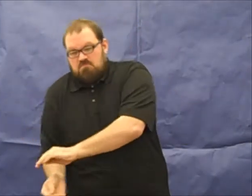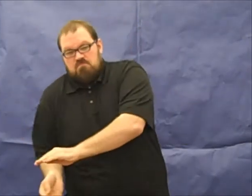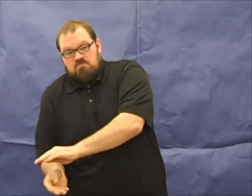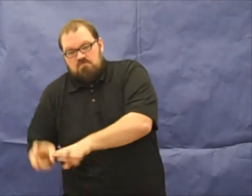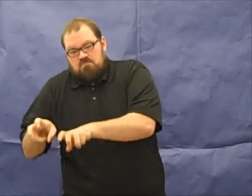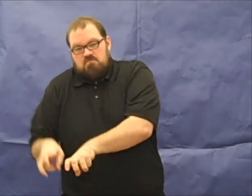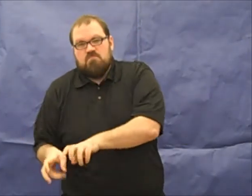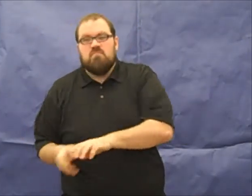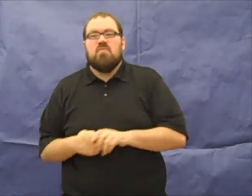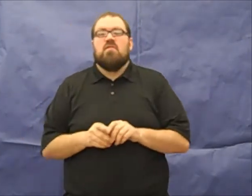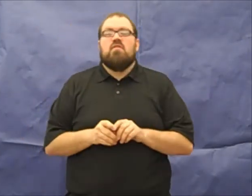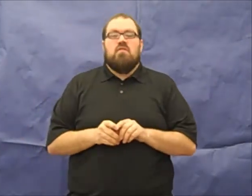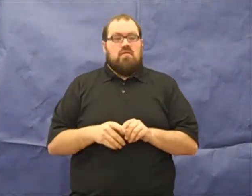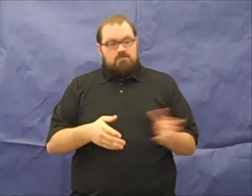cushion, and waves us on.